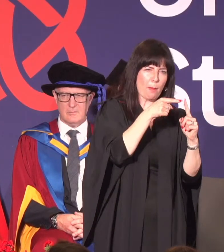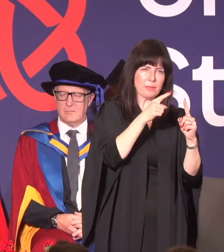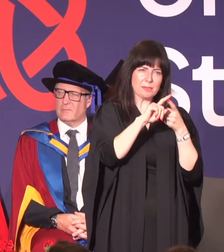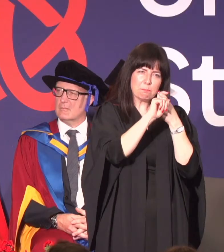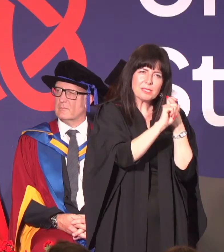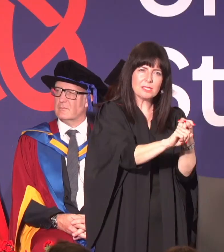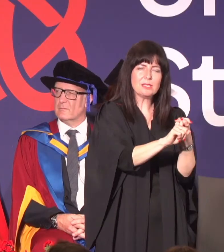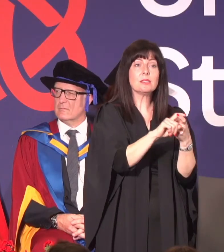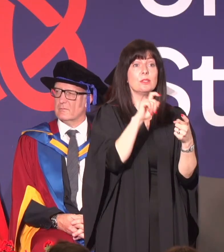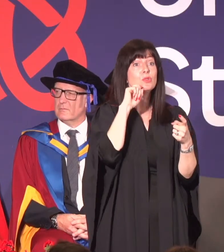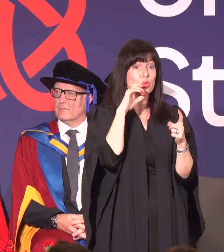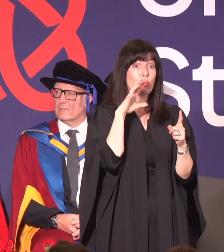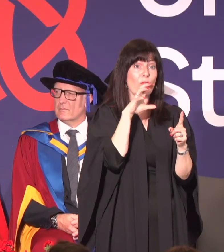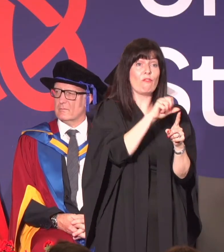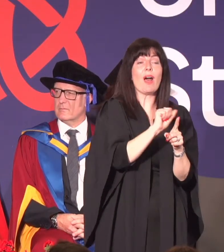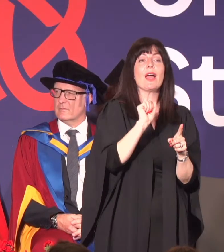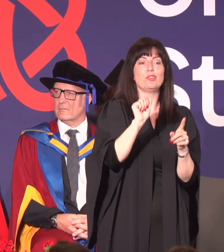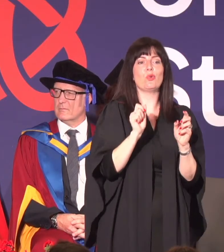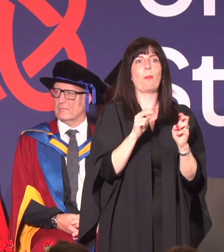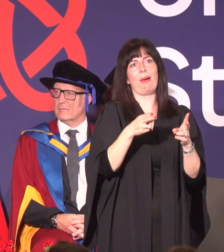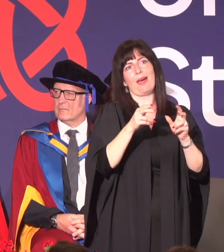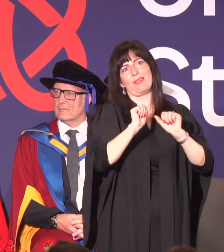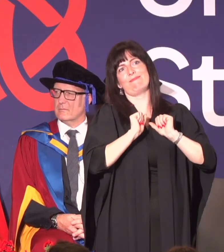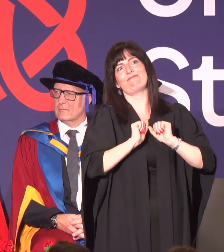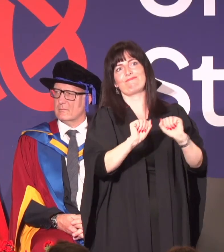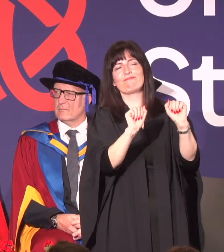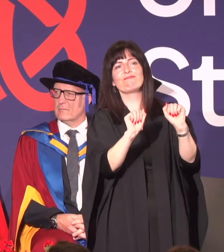you will find your path, and it will be your own.